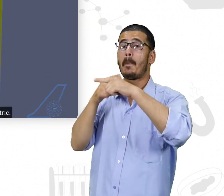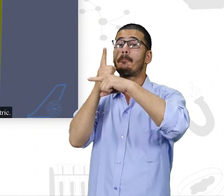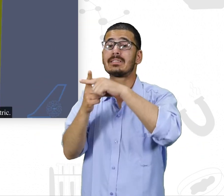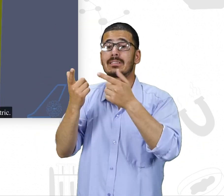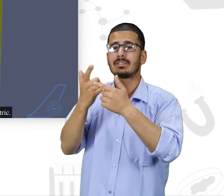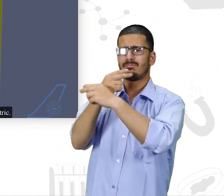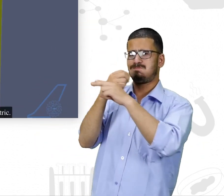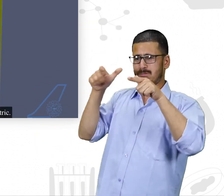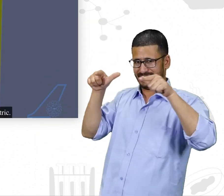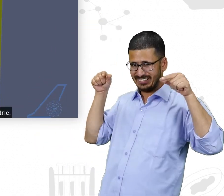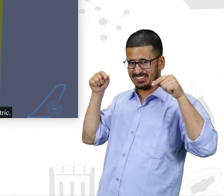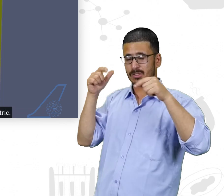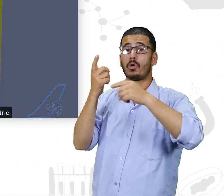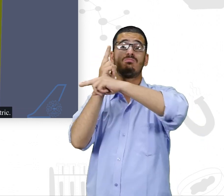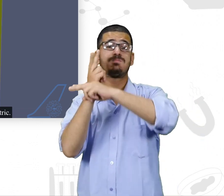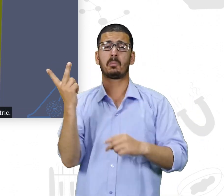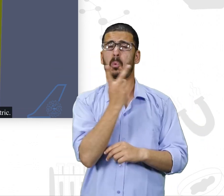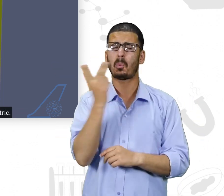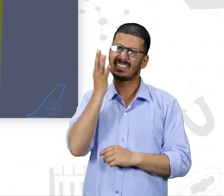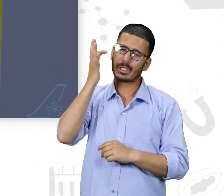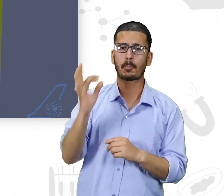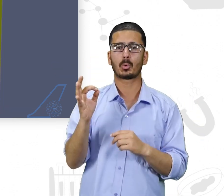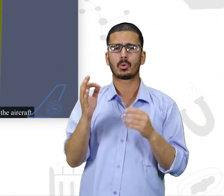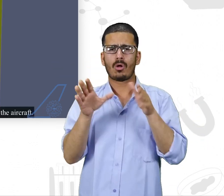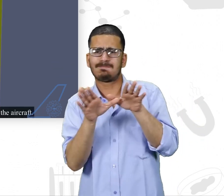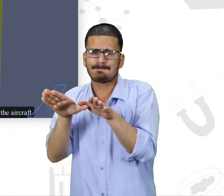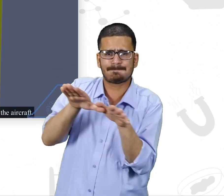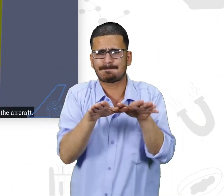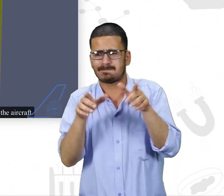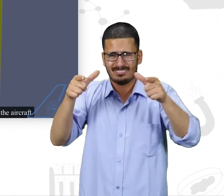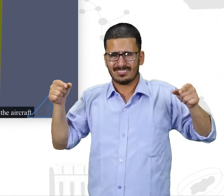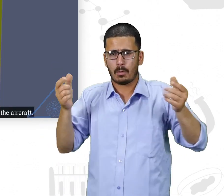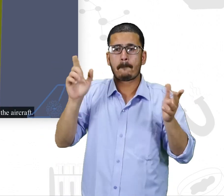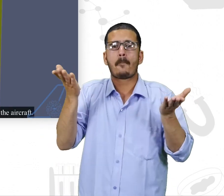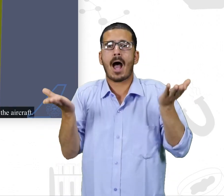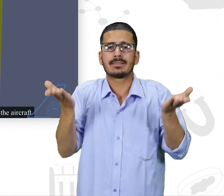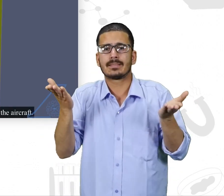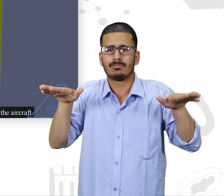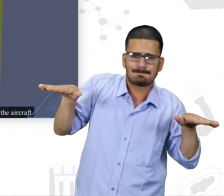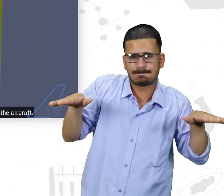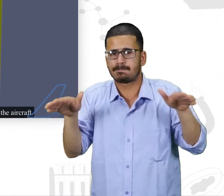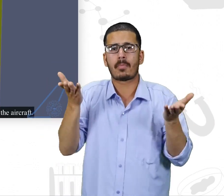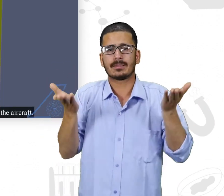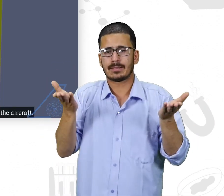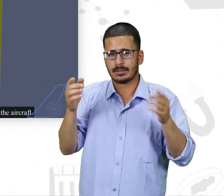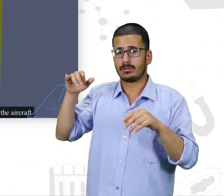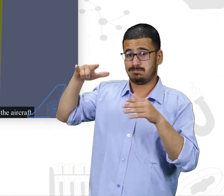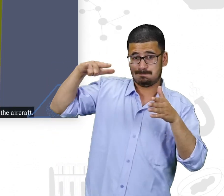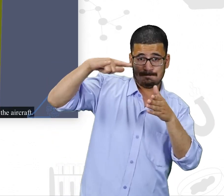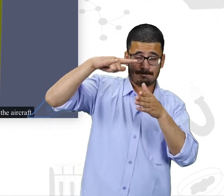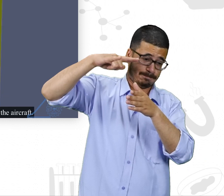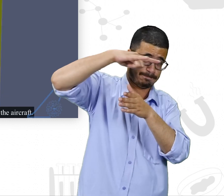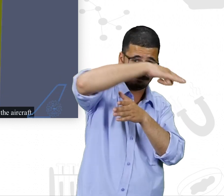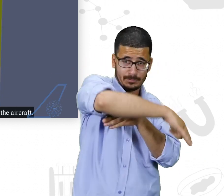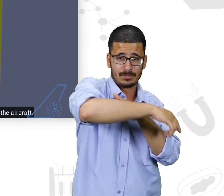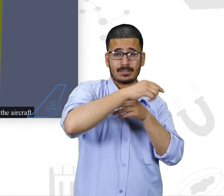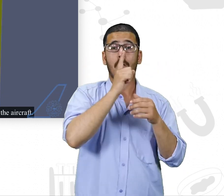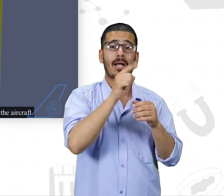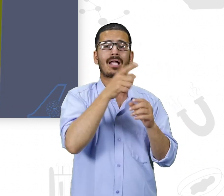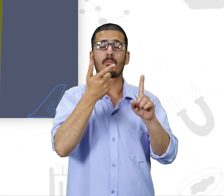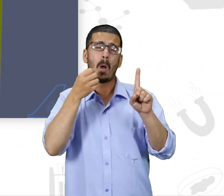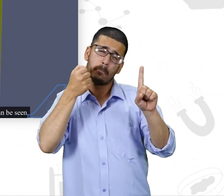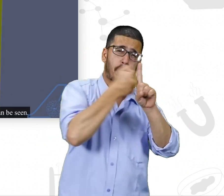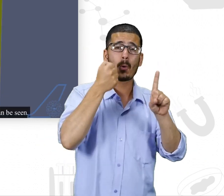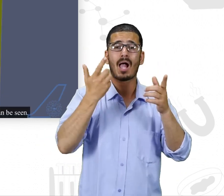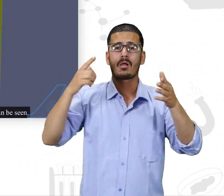slip, the flow over vertical tail is symmetric. Generally, horizontal tail and vertical tail are useful for controlling the